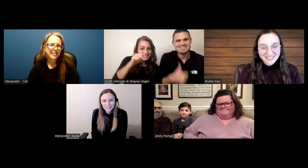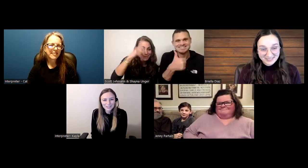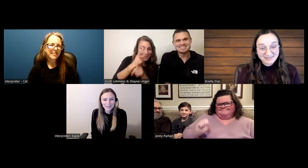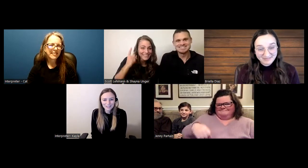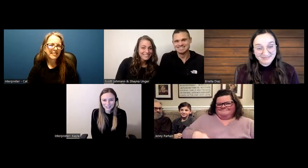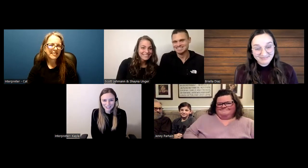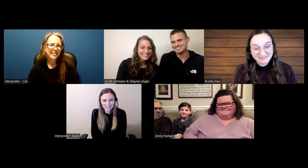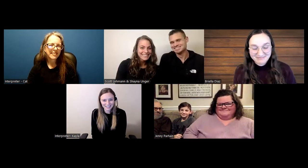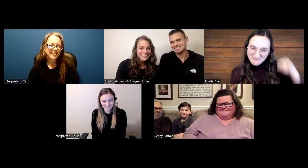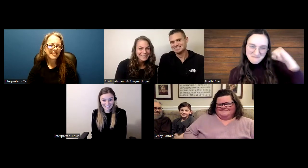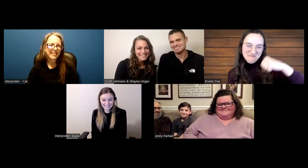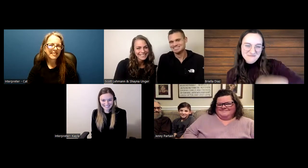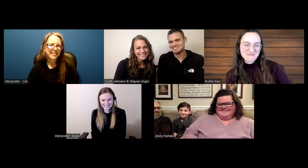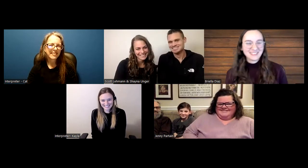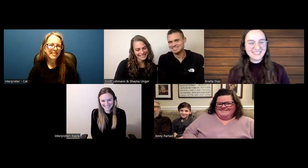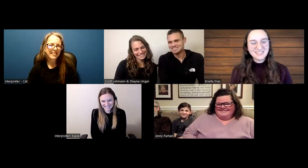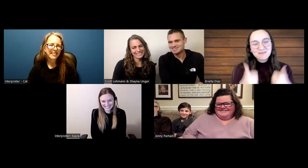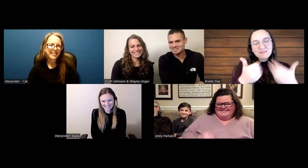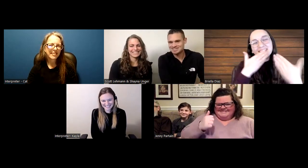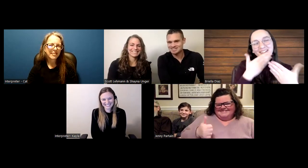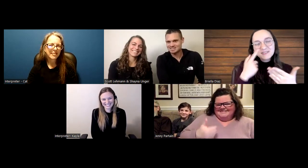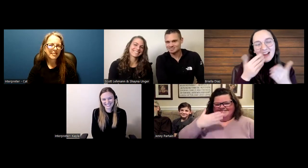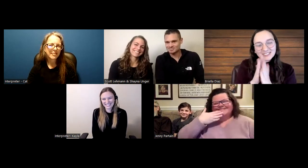is, you can do it. Just chase it, right?